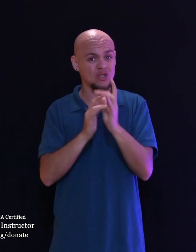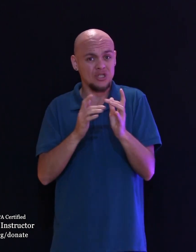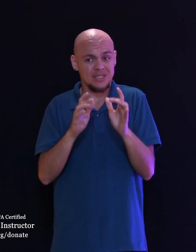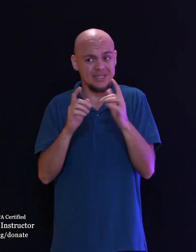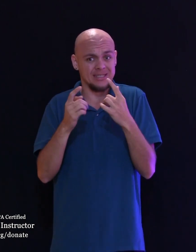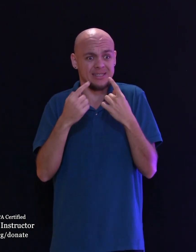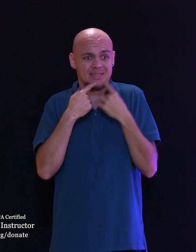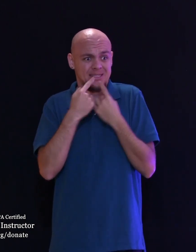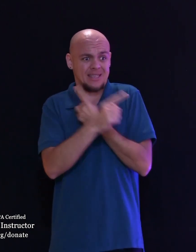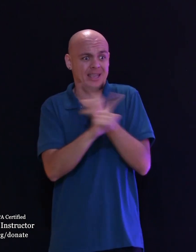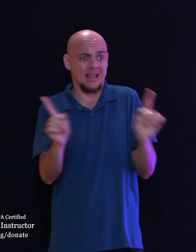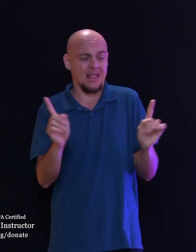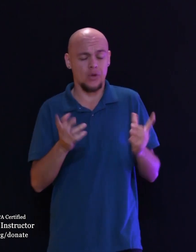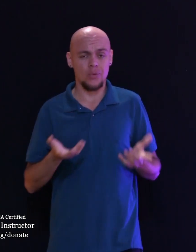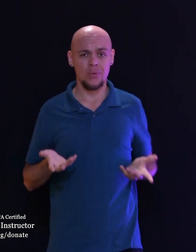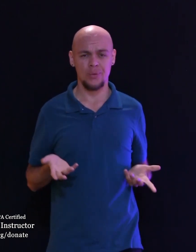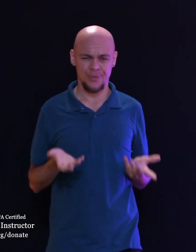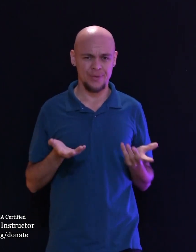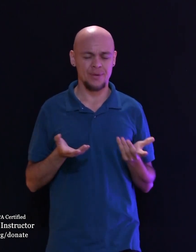Jesus said.